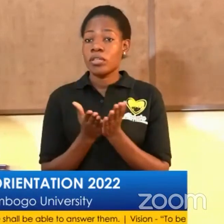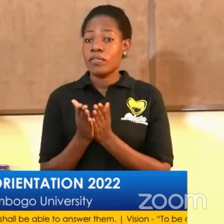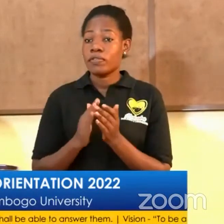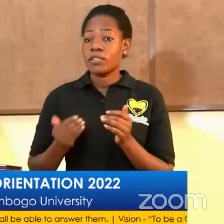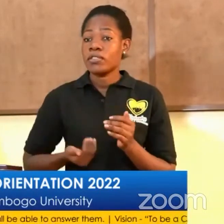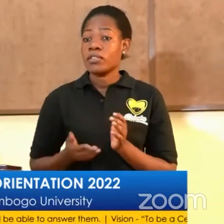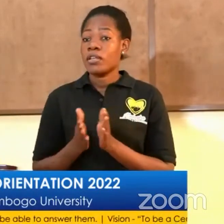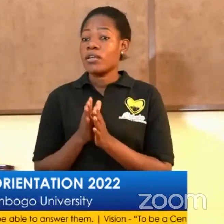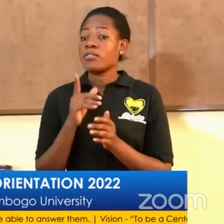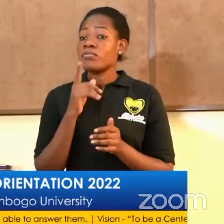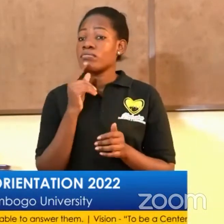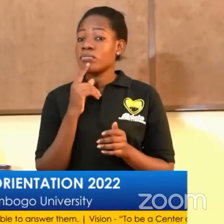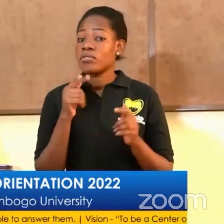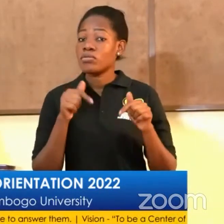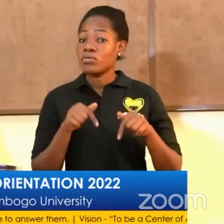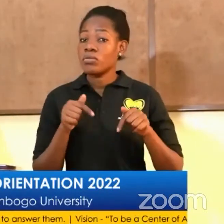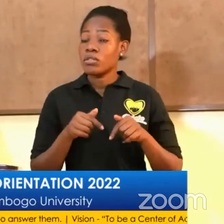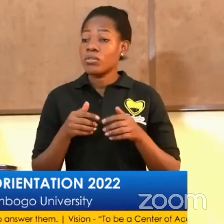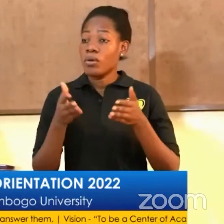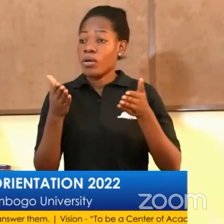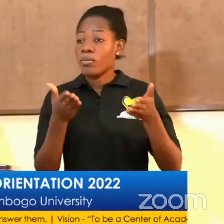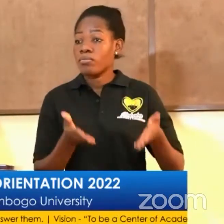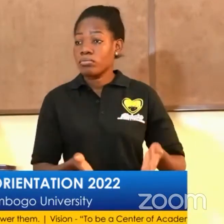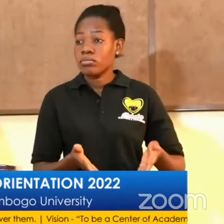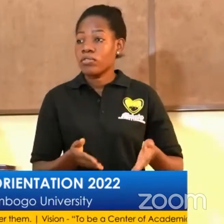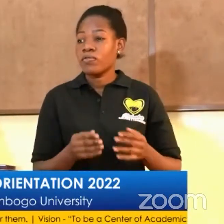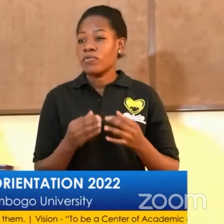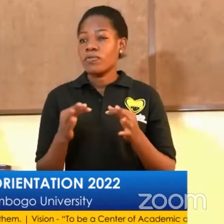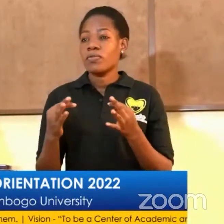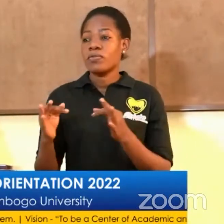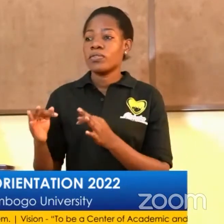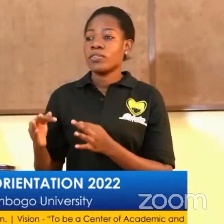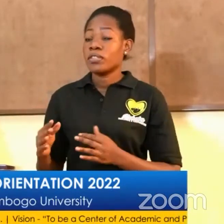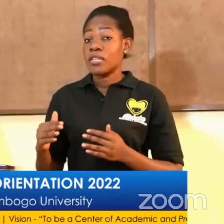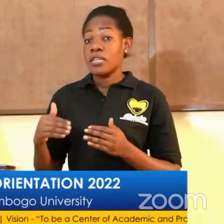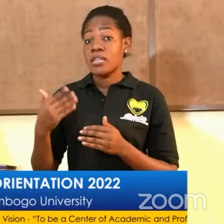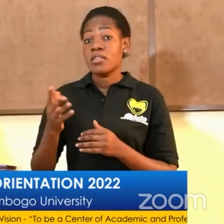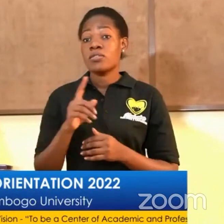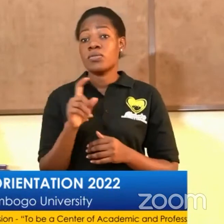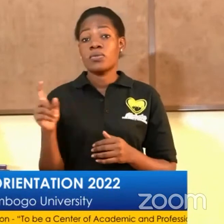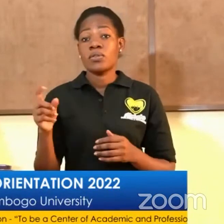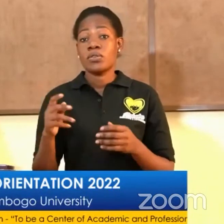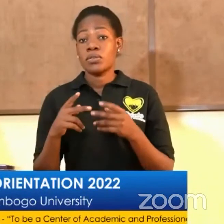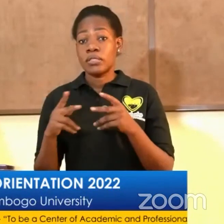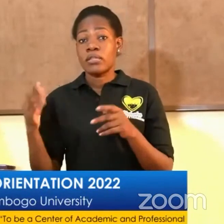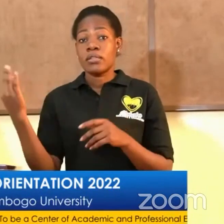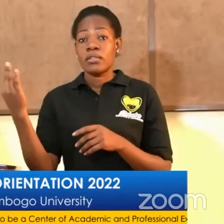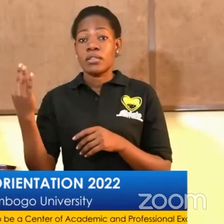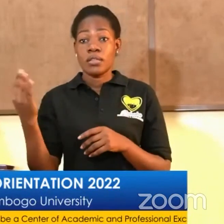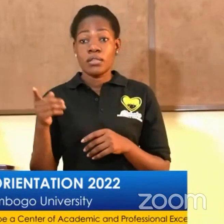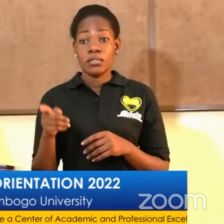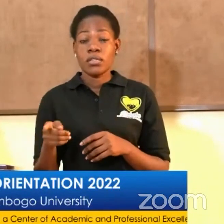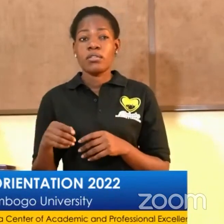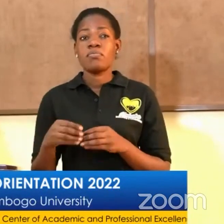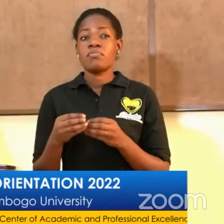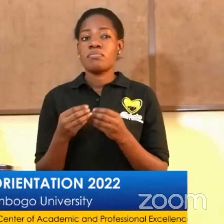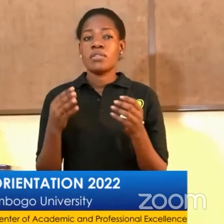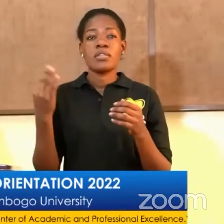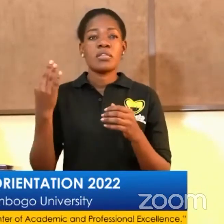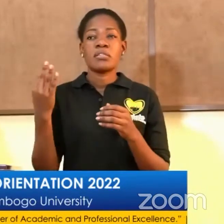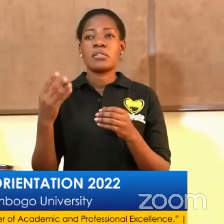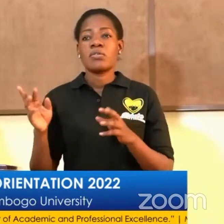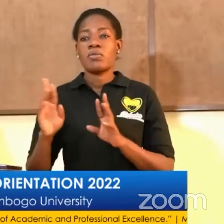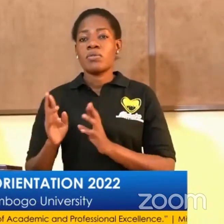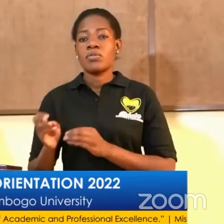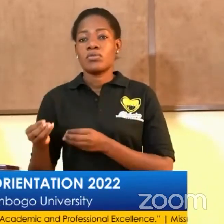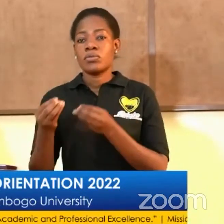gentlemen, today you are here, very free. Next week you're starting lectures. Lecturers are going to give you